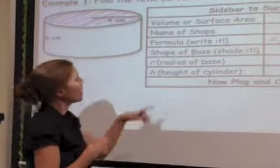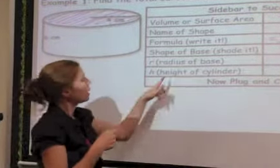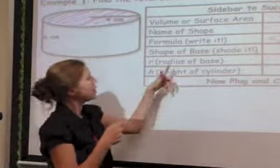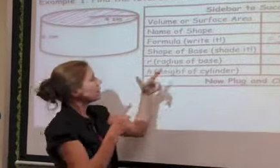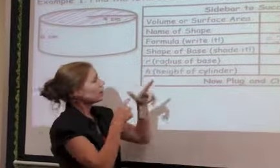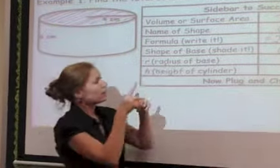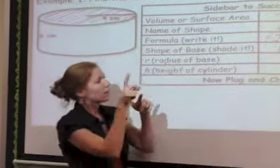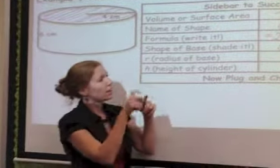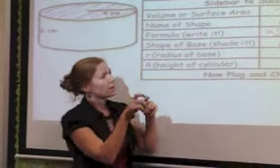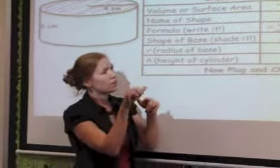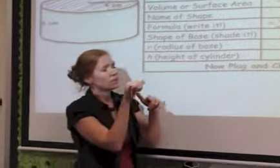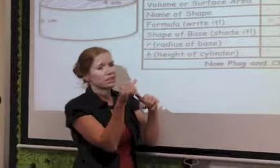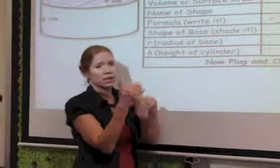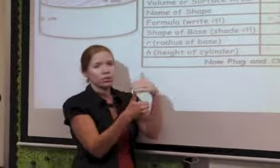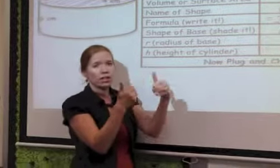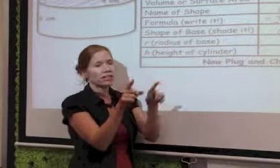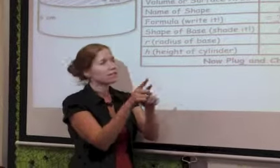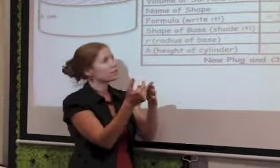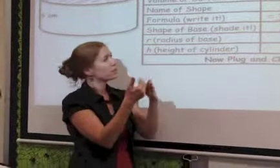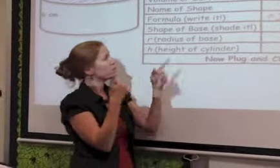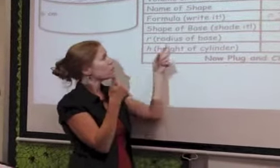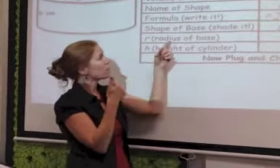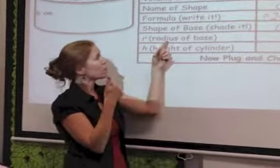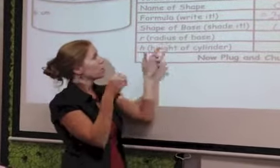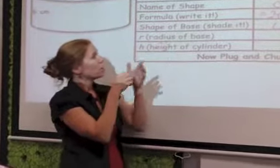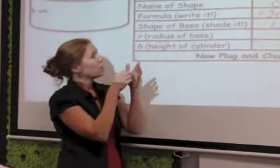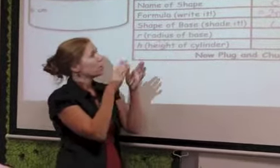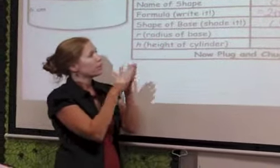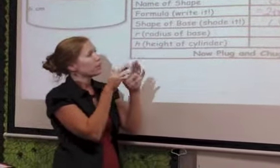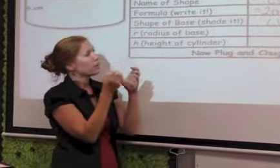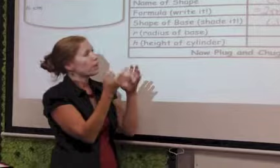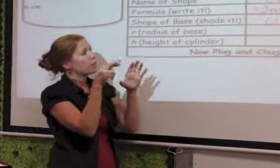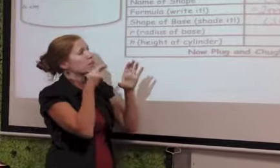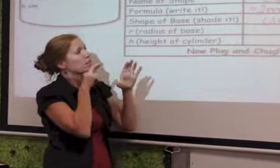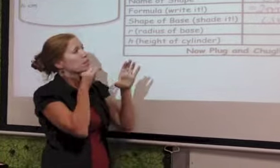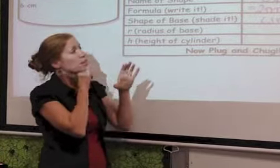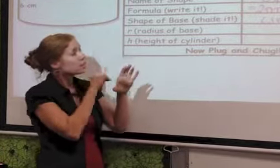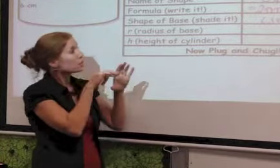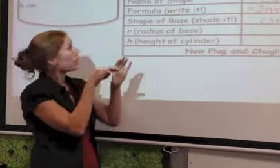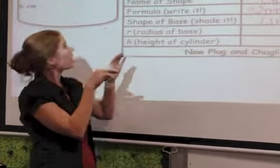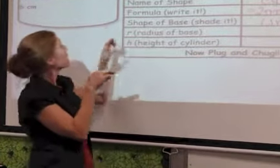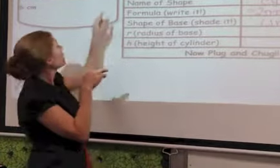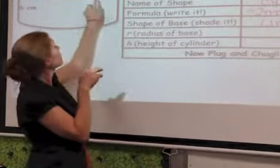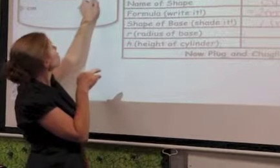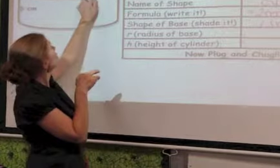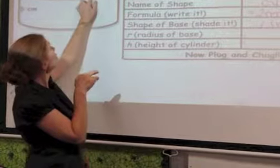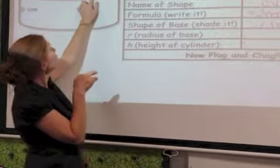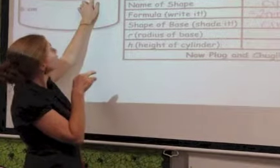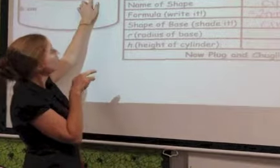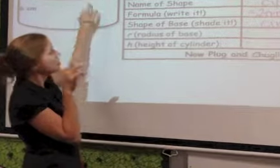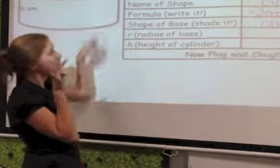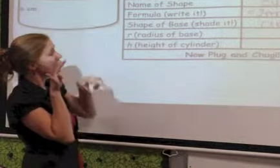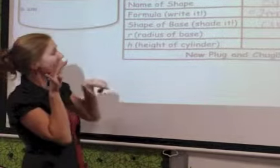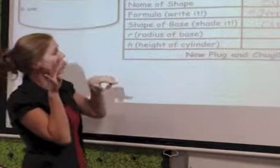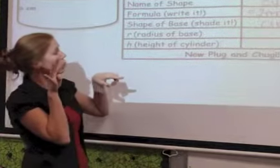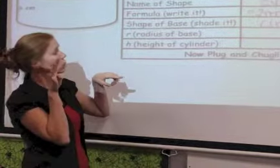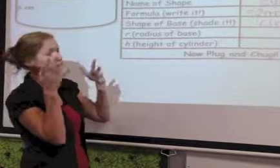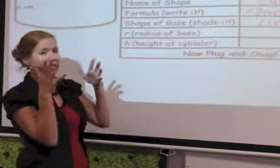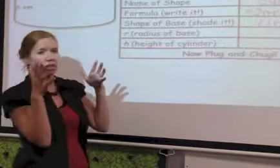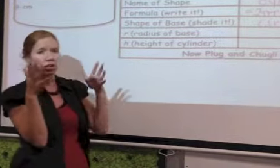Okay, and then I need to do the same process as before. Put down how much is the radius, 4, it is